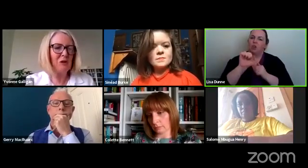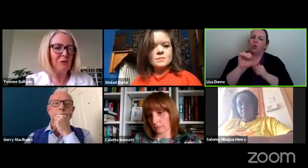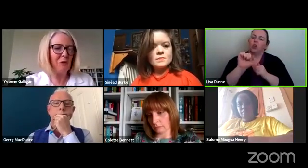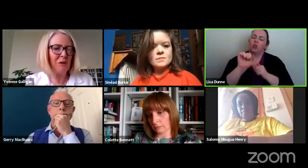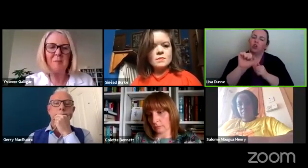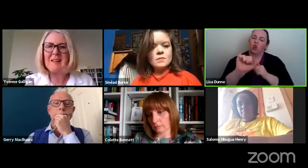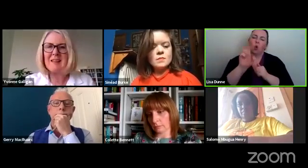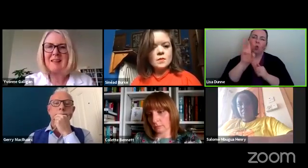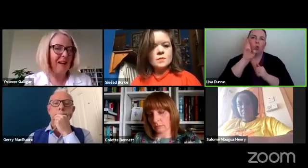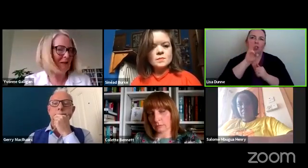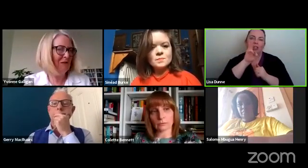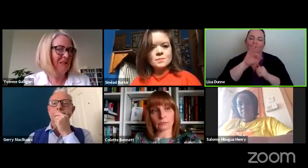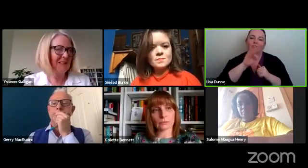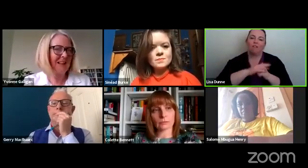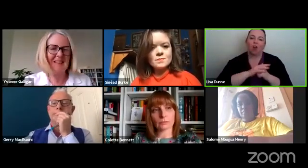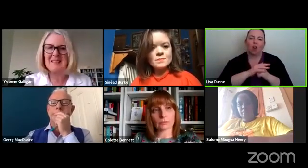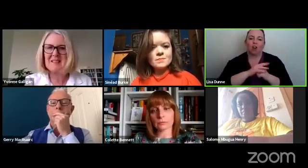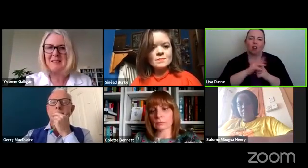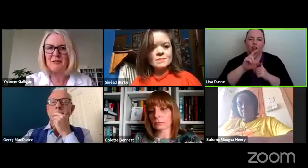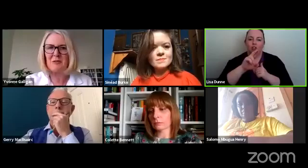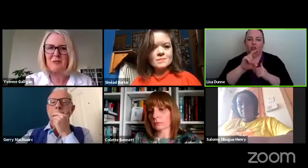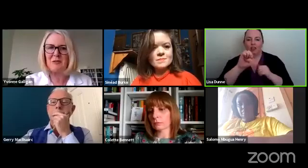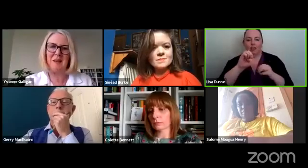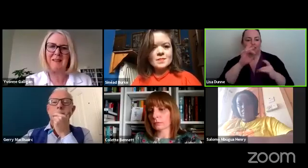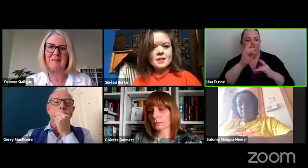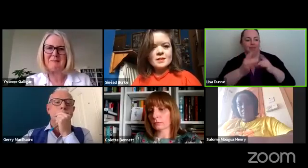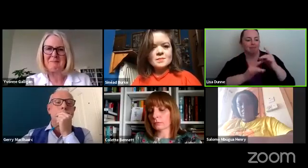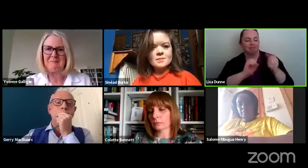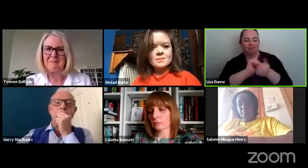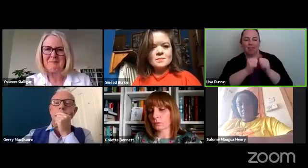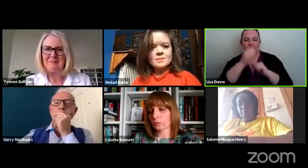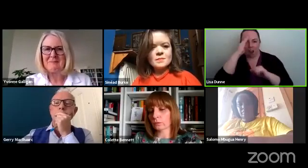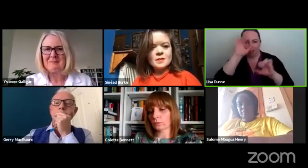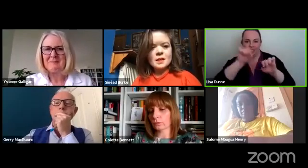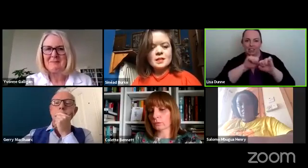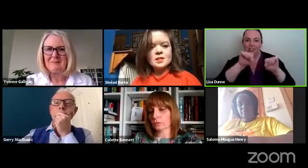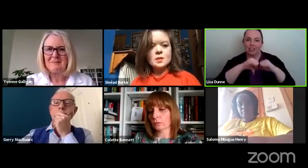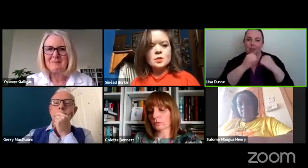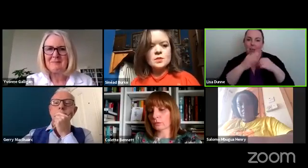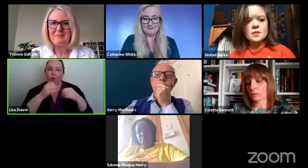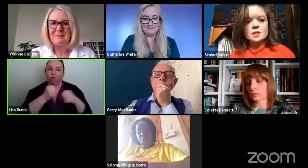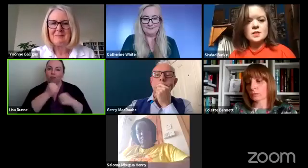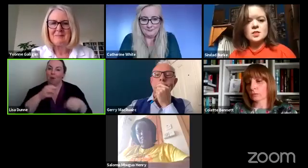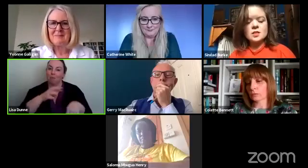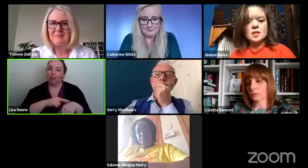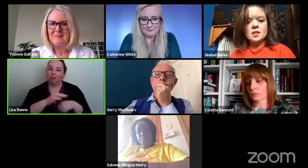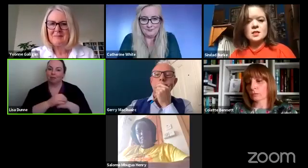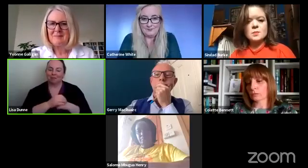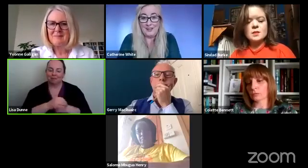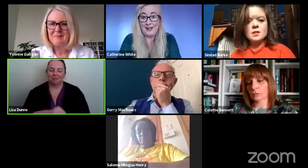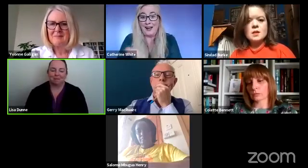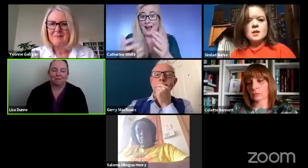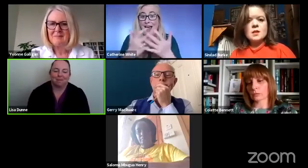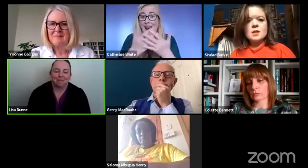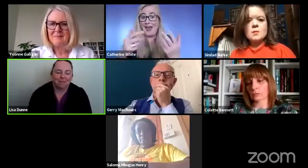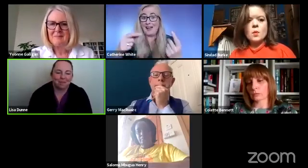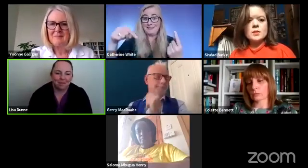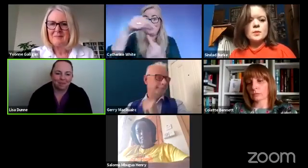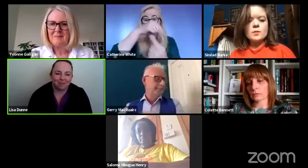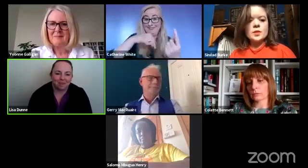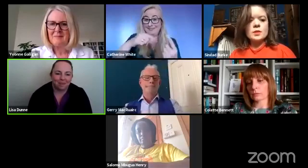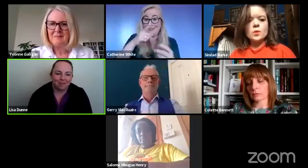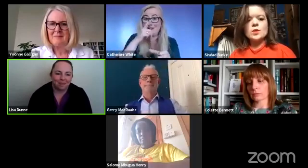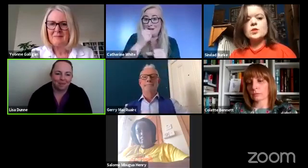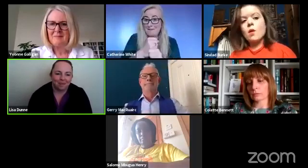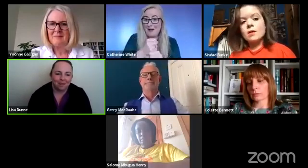Your wish for remaking Irish society stronger and better. I think so much of the discussion today has been important